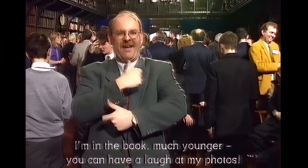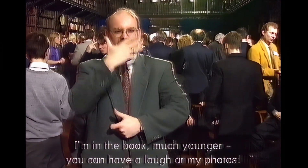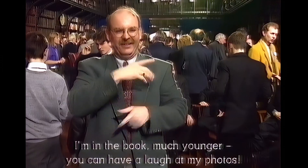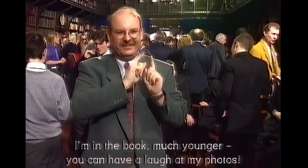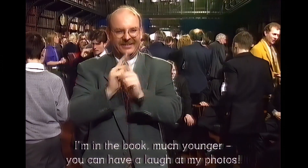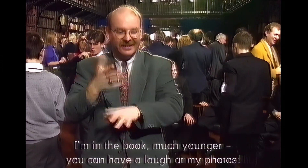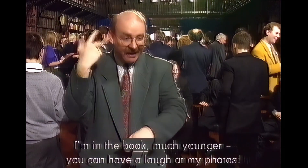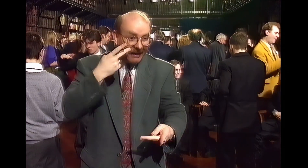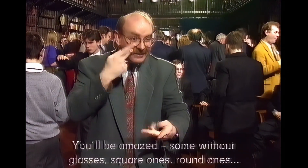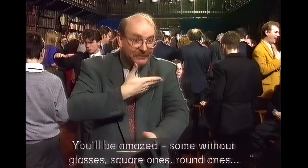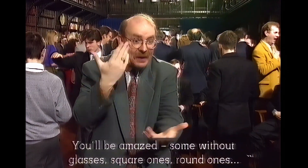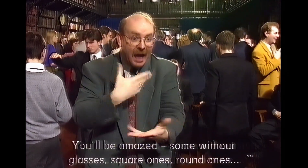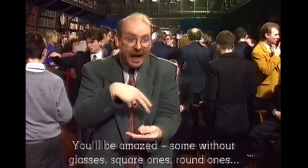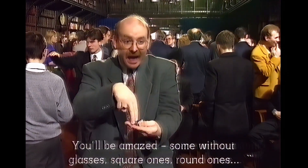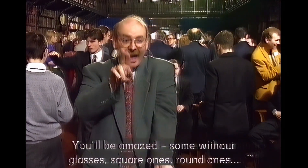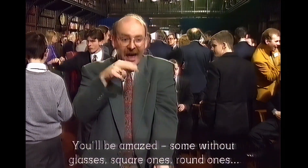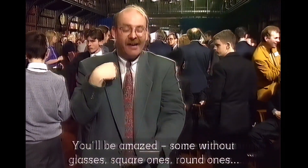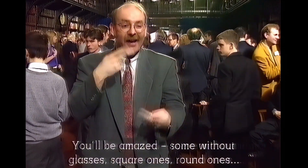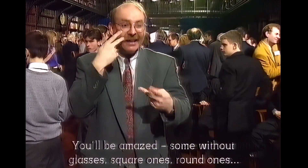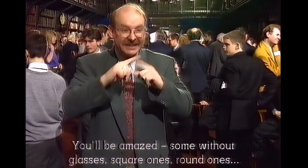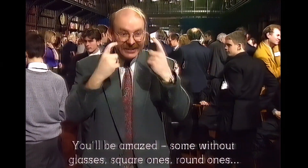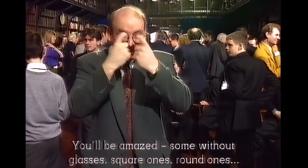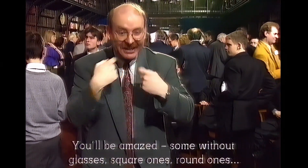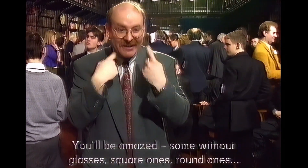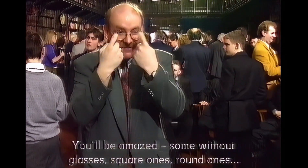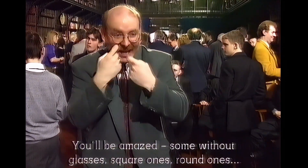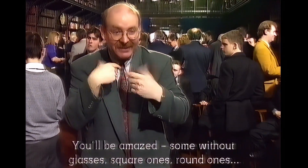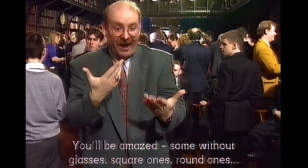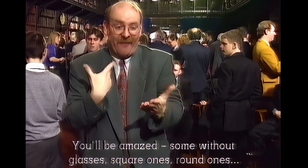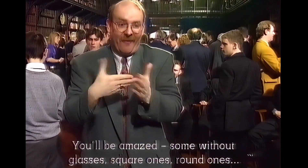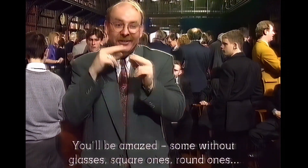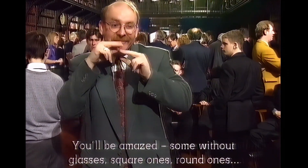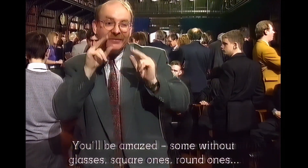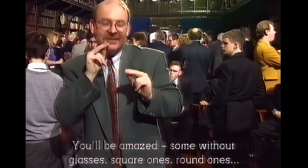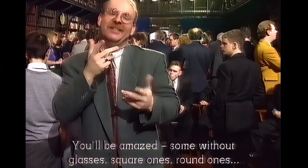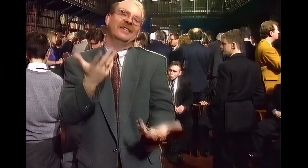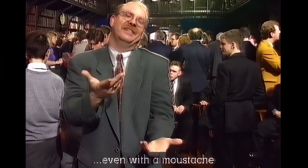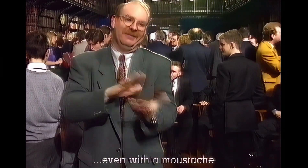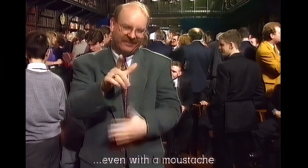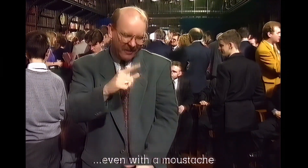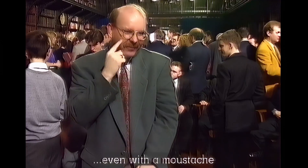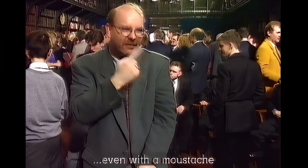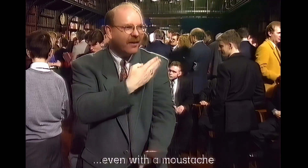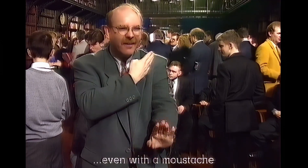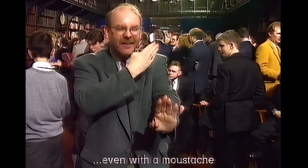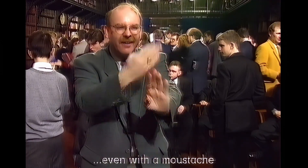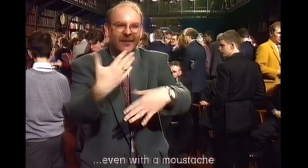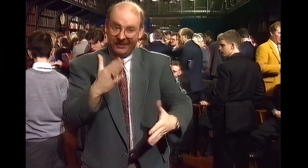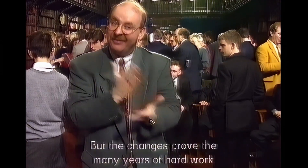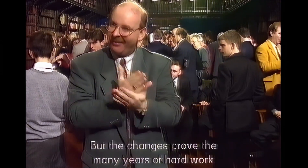my photos. You'll be amazed. Some without glasses, square ones, round ones, and now even with a moustache. But the